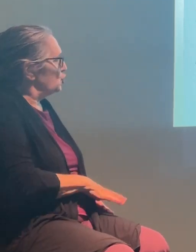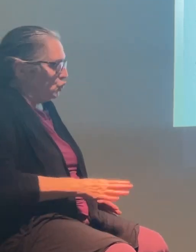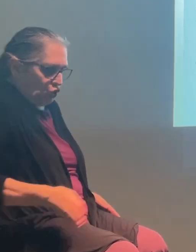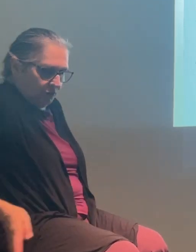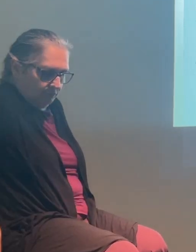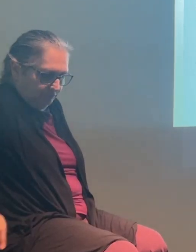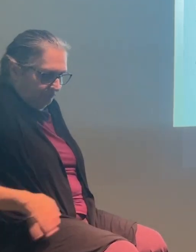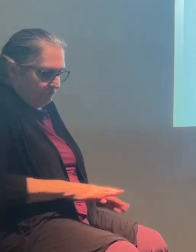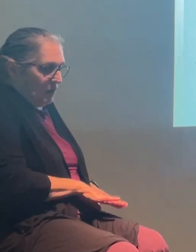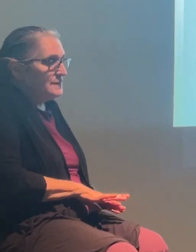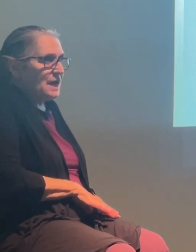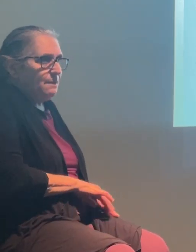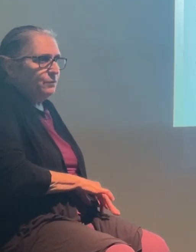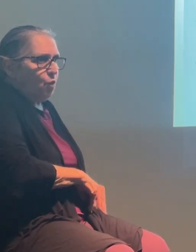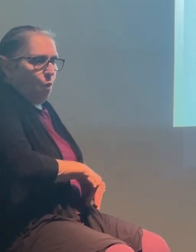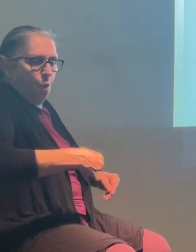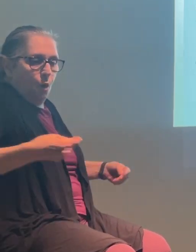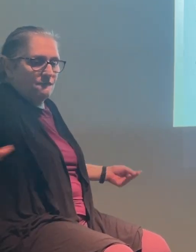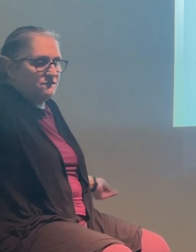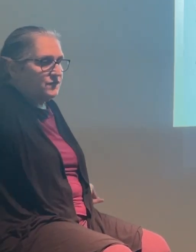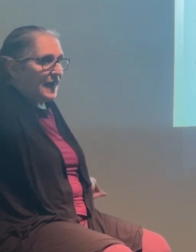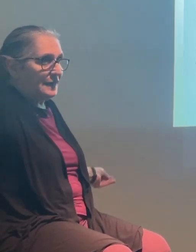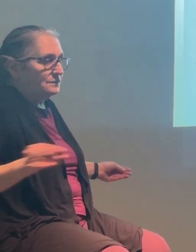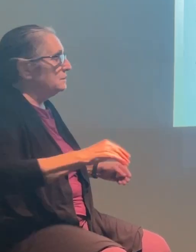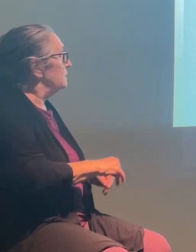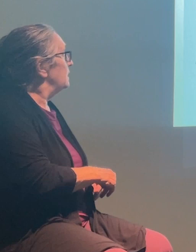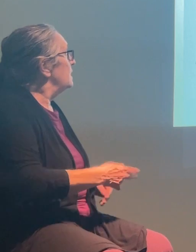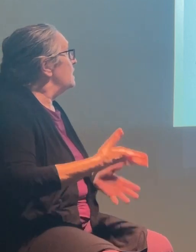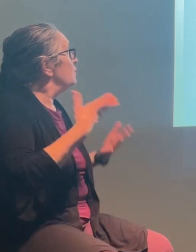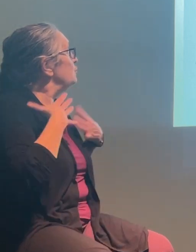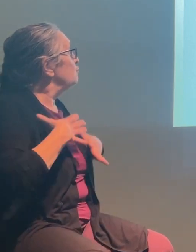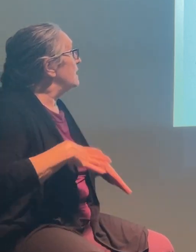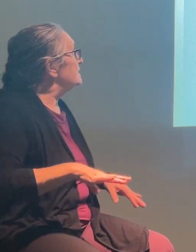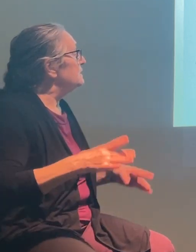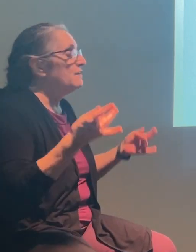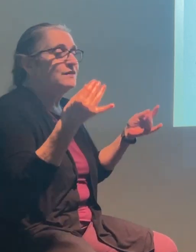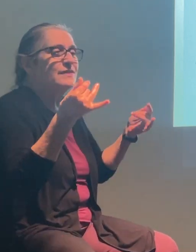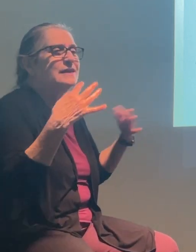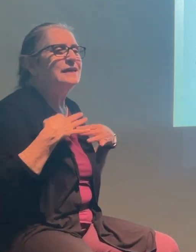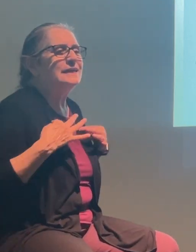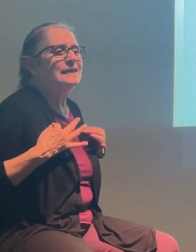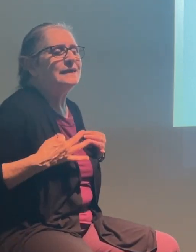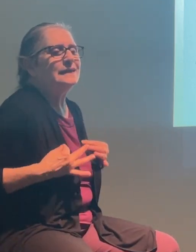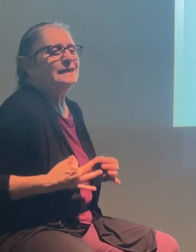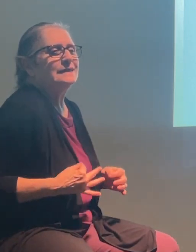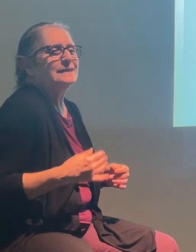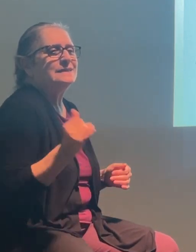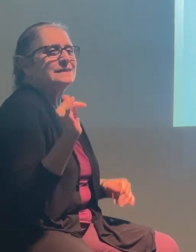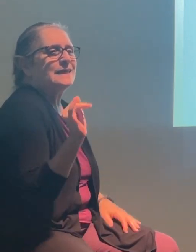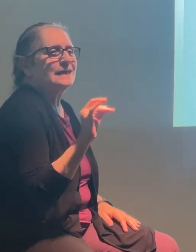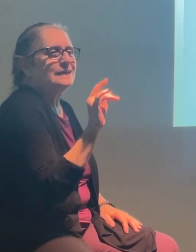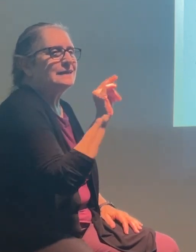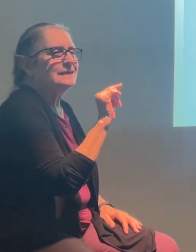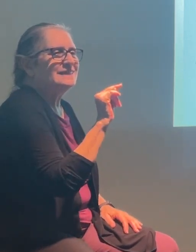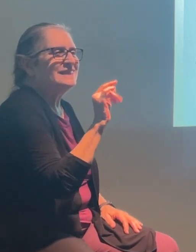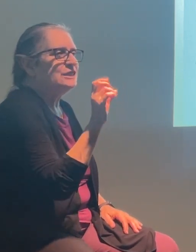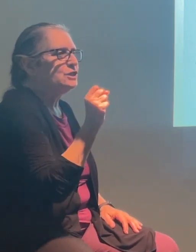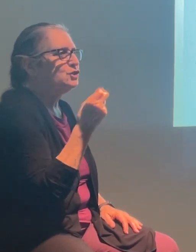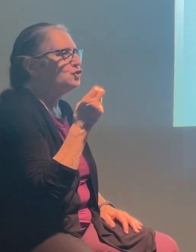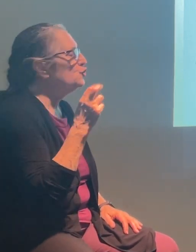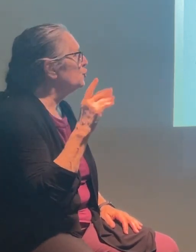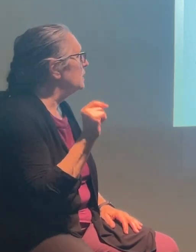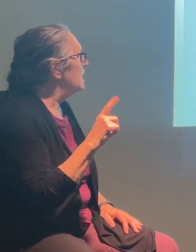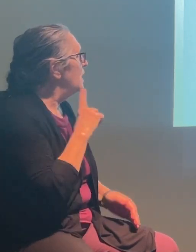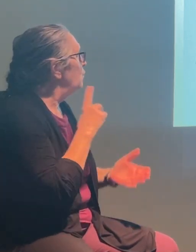rhinestone. The dress is very simple. It's basically like wearing a t-shirt, but it's all in damask. It's a spectacular thing. It was purchased at an